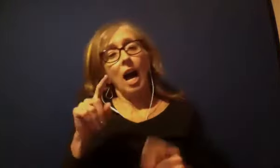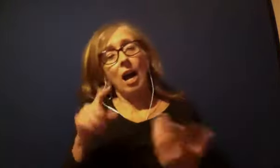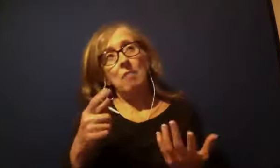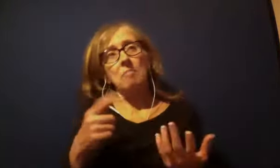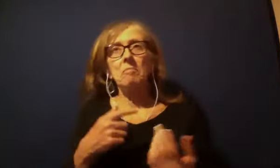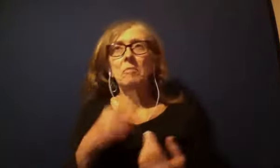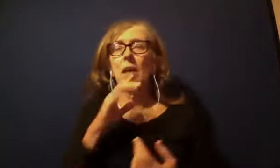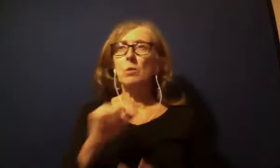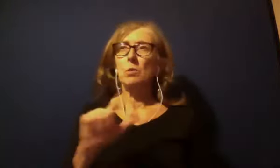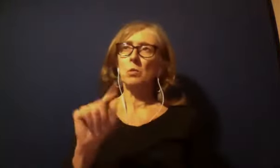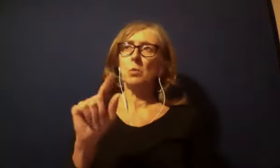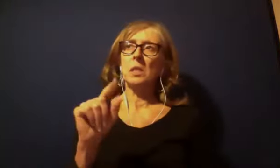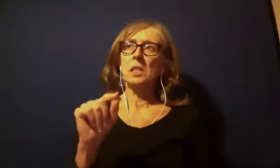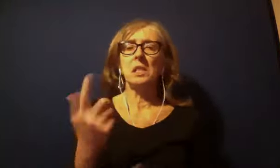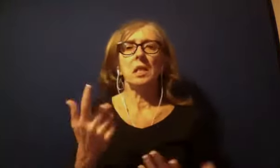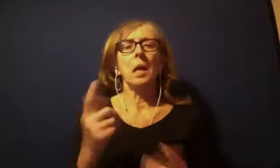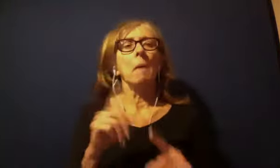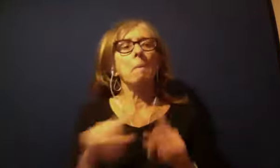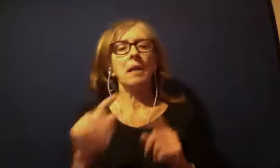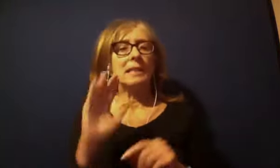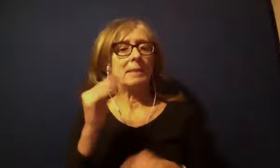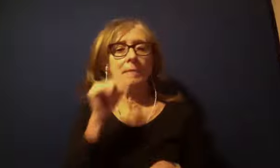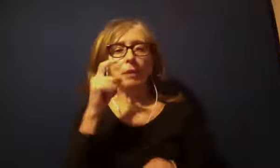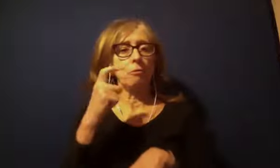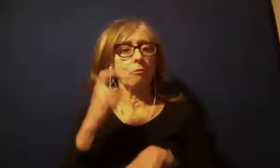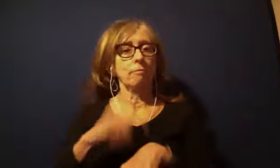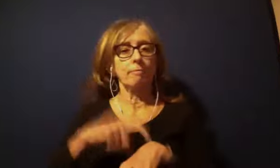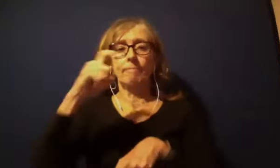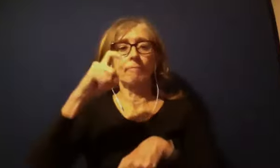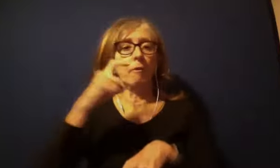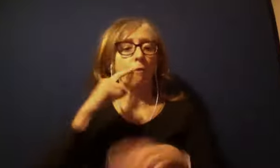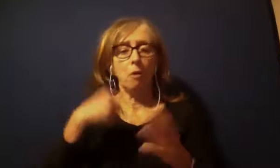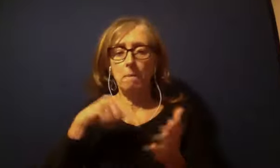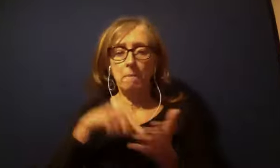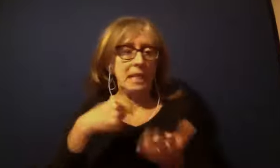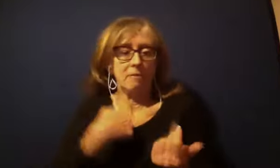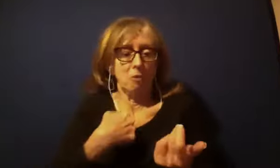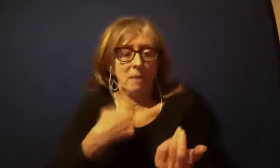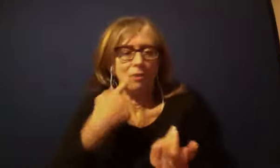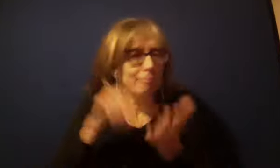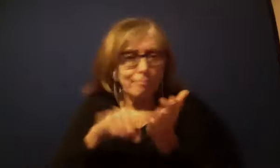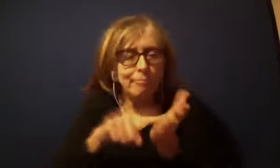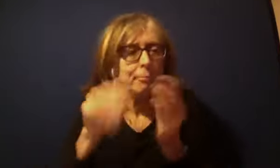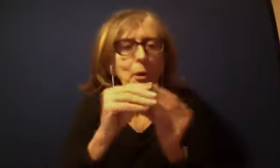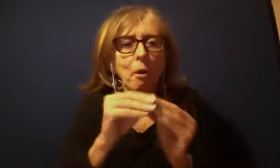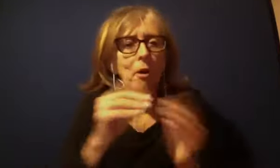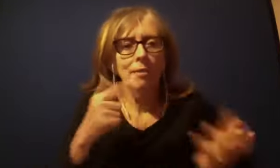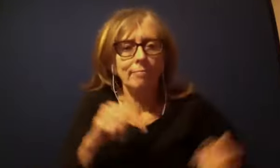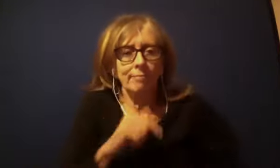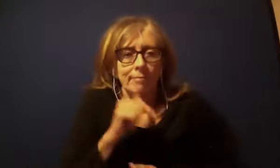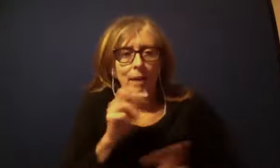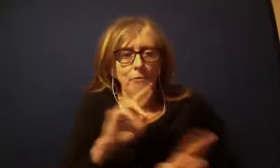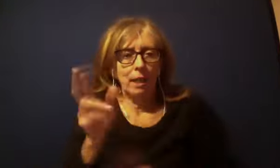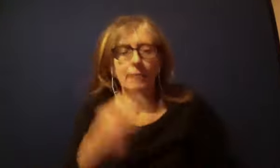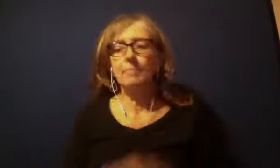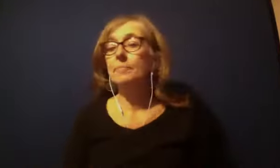you know, in my 20s. But clearly it wasn't the right time for me for whatever reason. And then he went through another